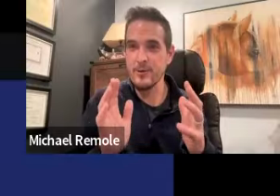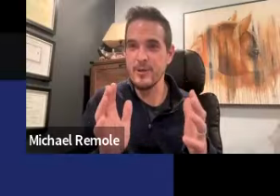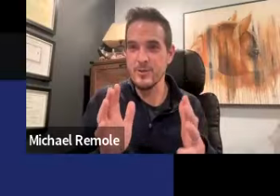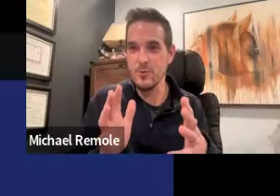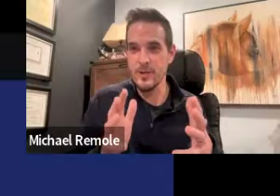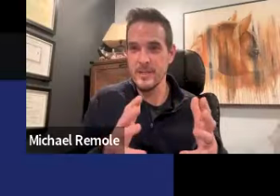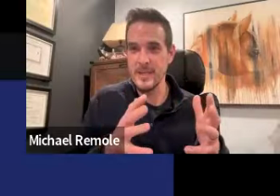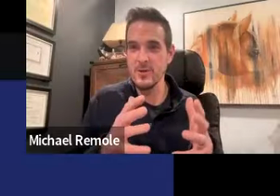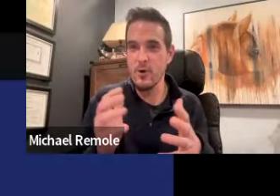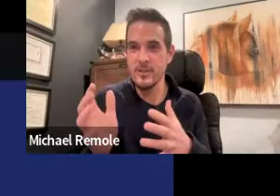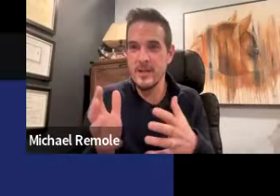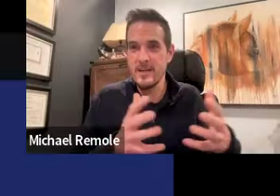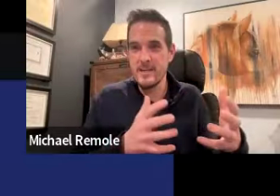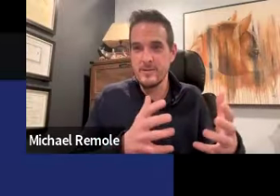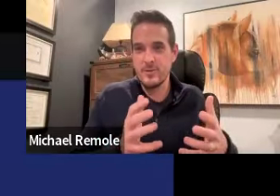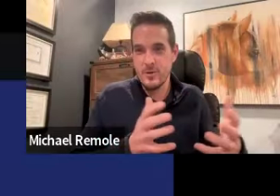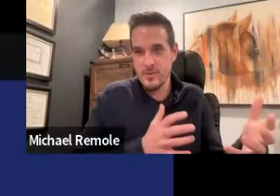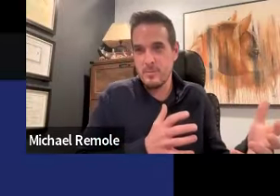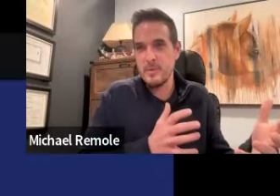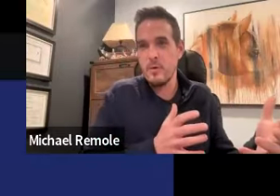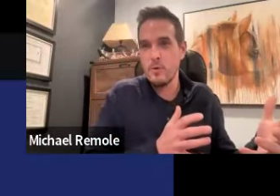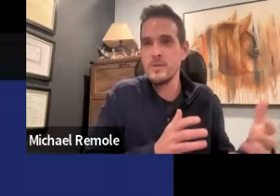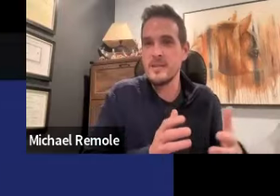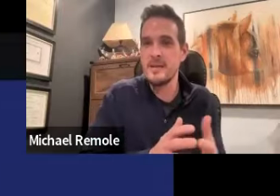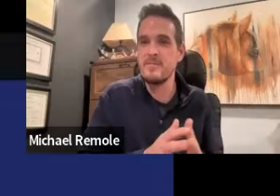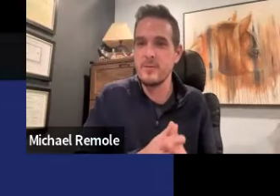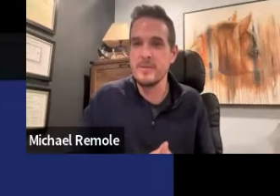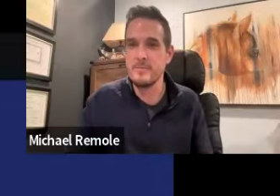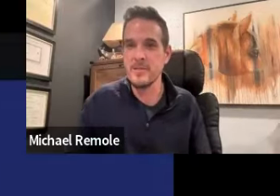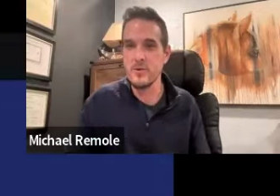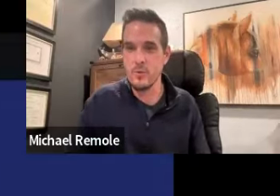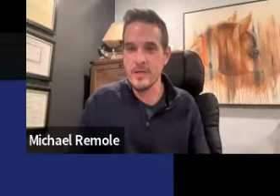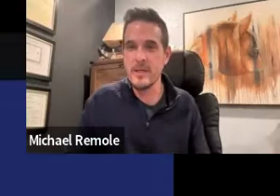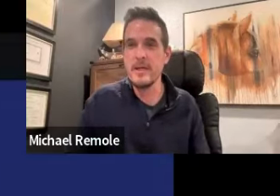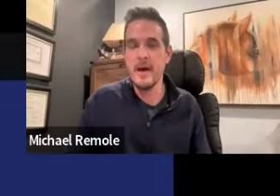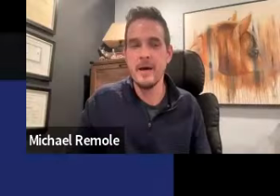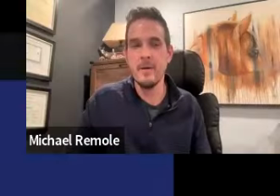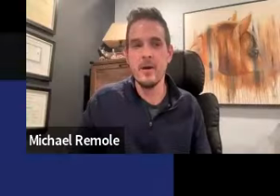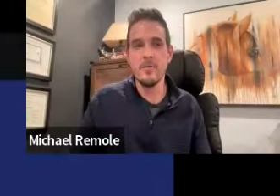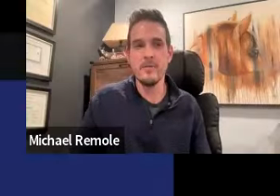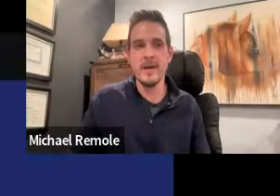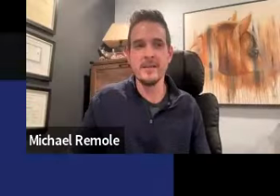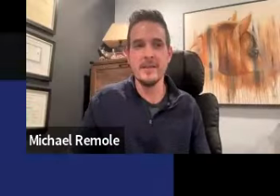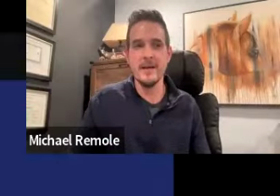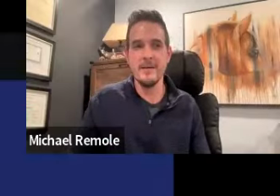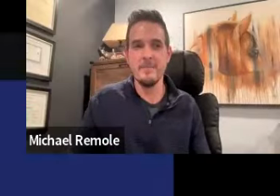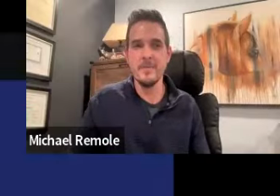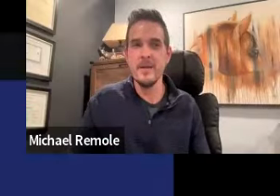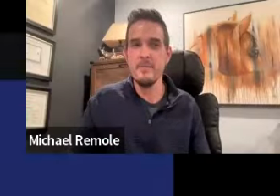when I hear his story, it's hard to not start to be pulled and influence my scoring by all of